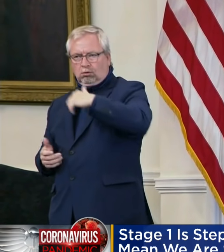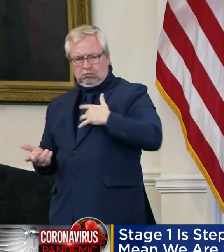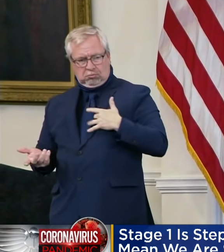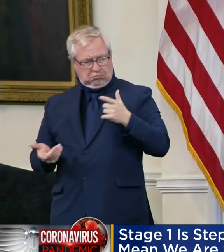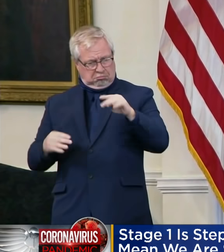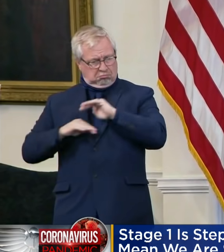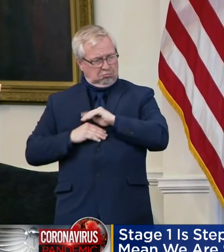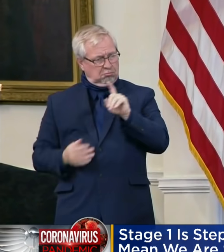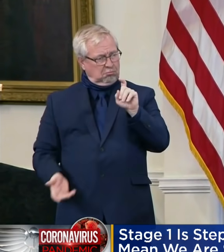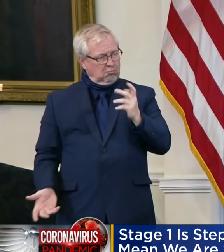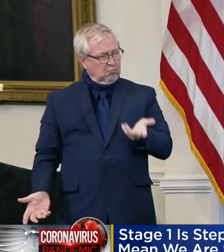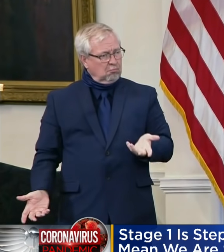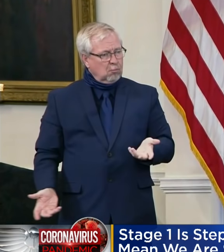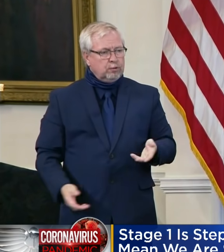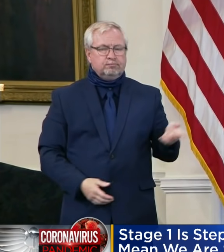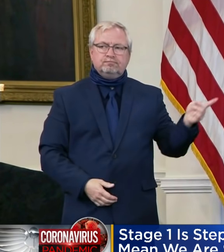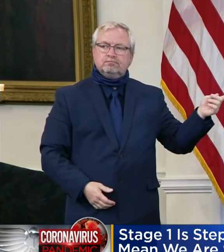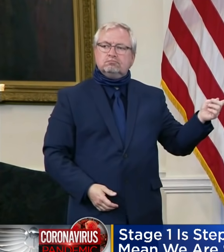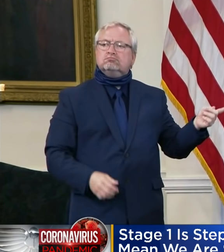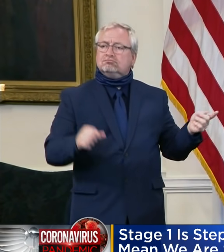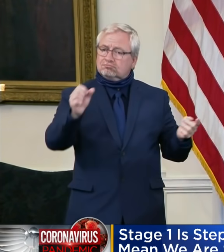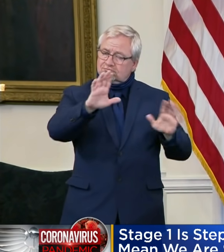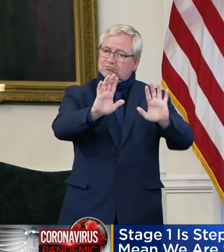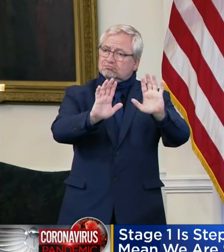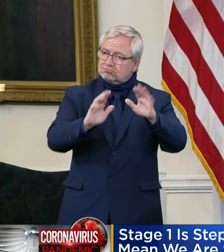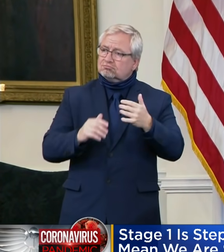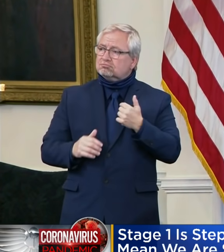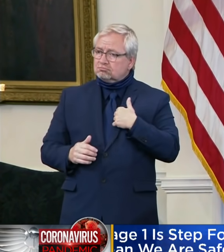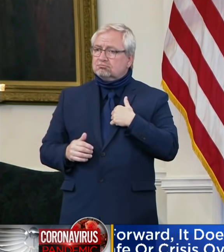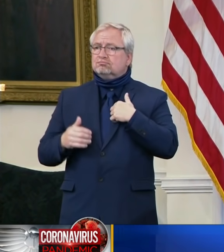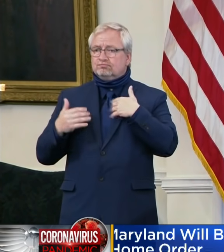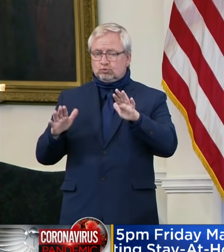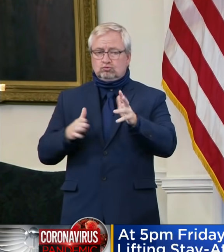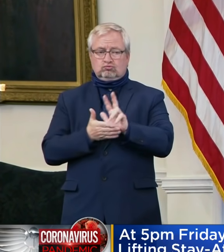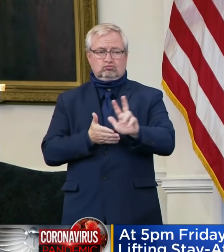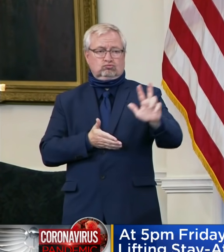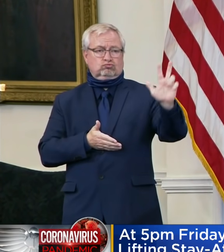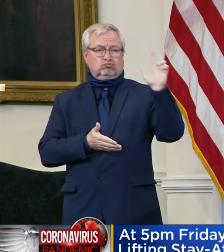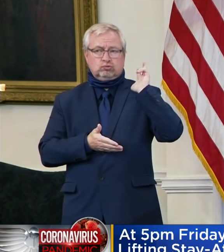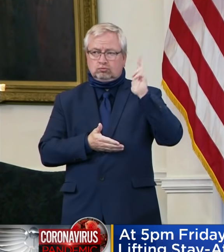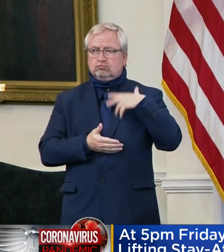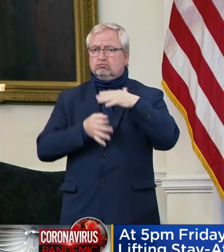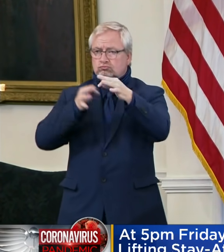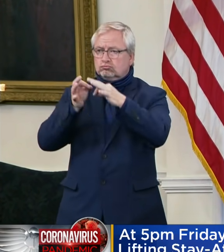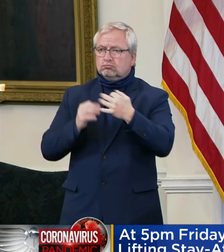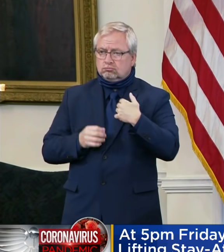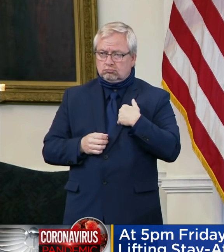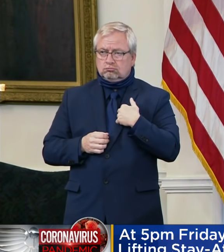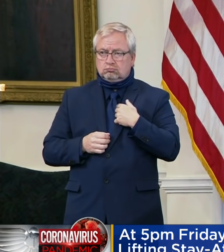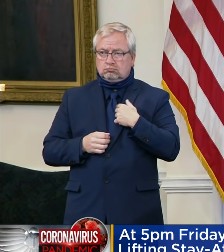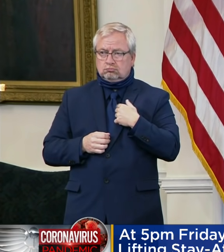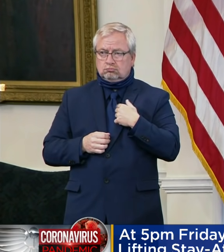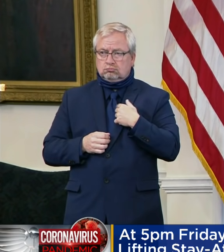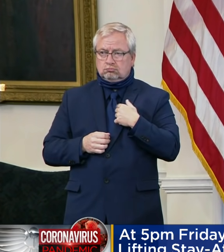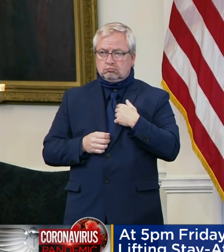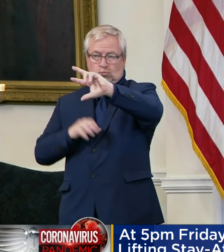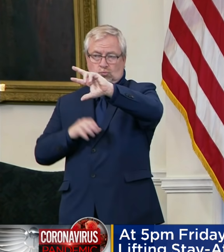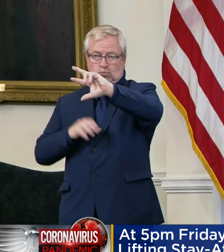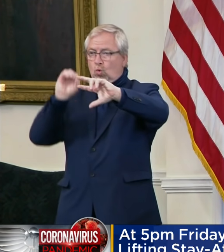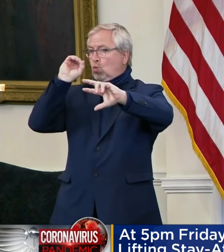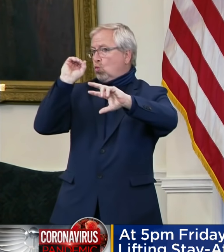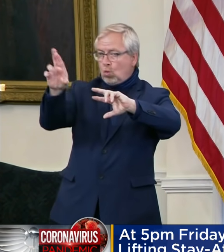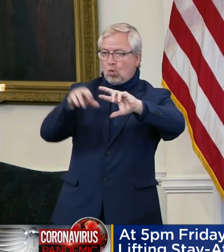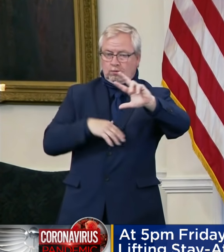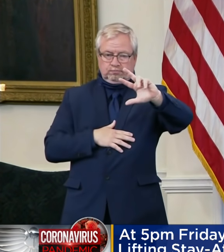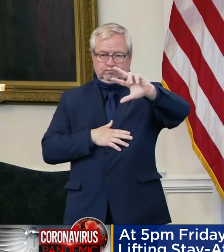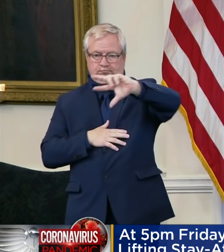out the plan 3 weeks ago, I said we want to see a plateauing or leveling, flattening of the numbers. And we look